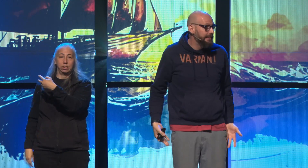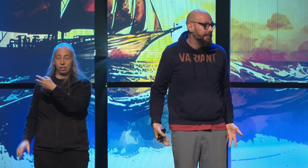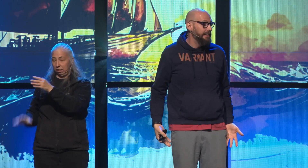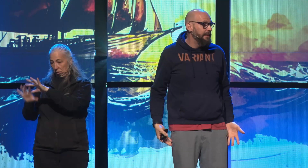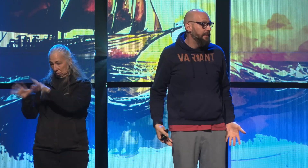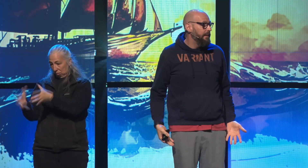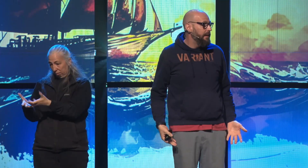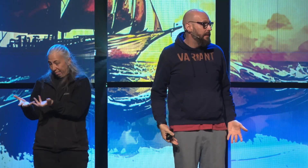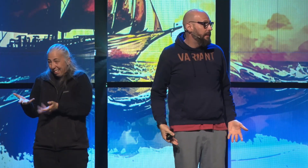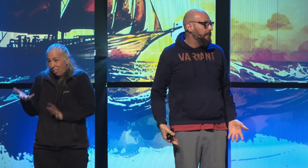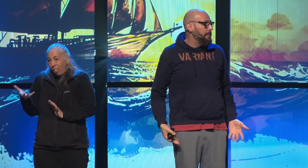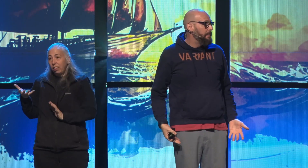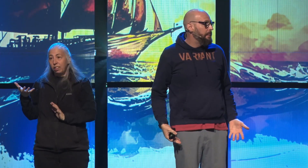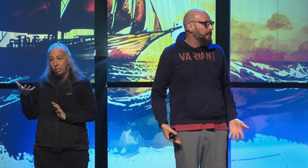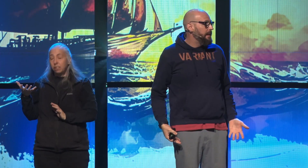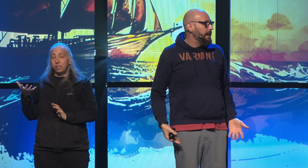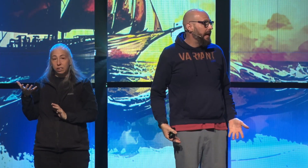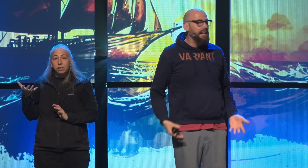here.